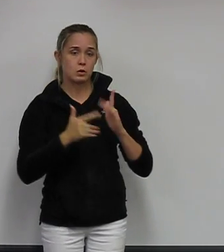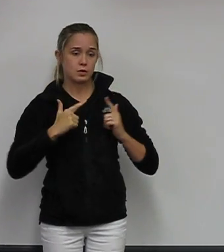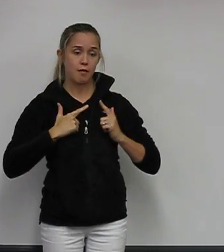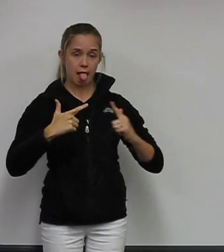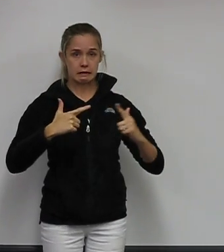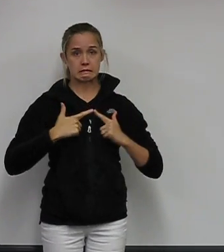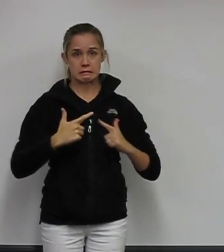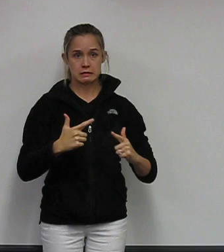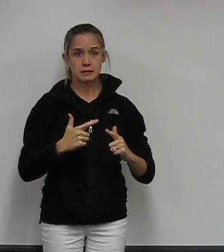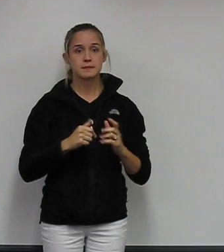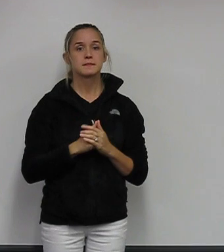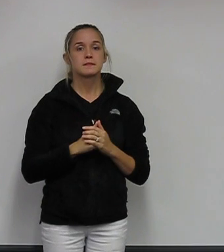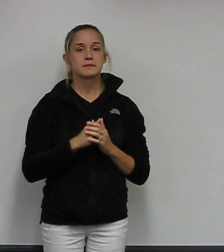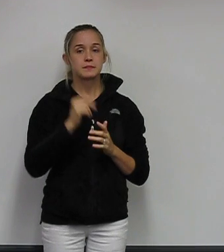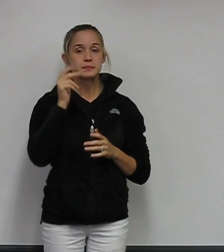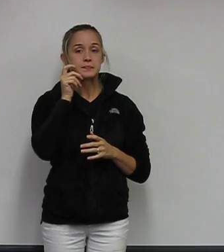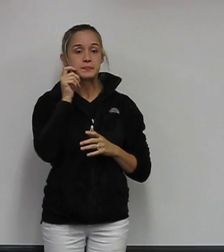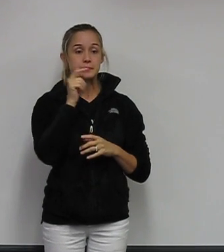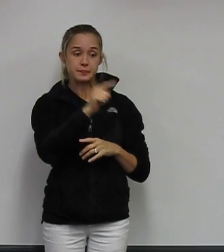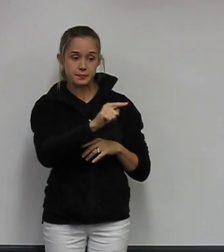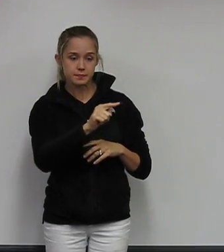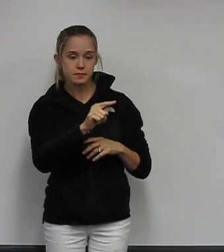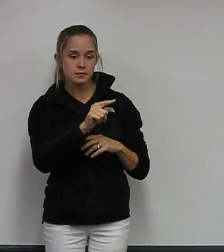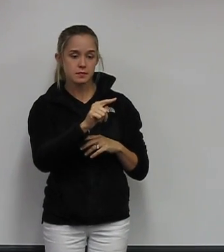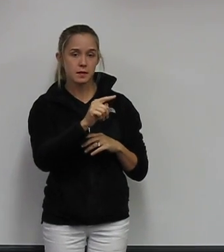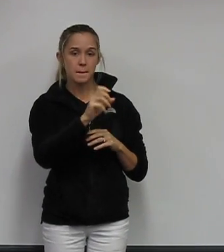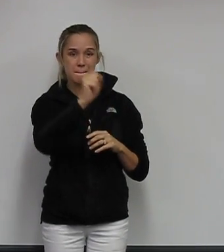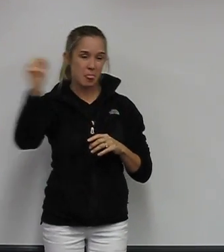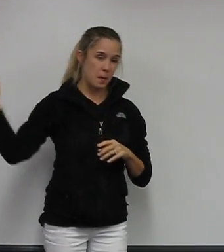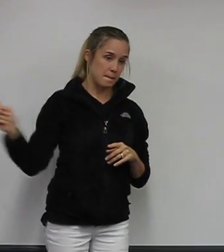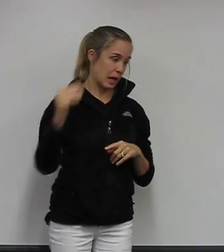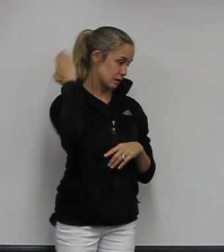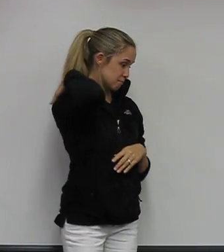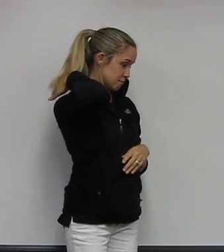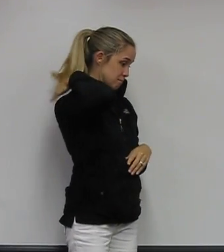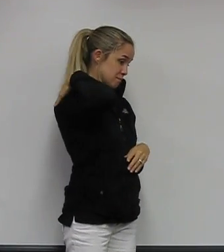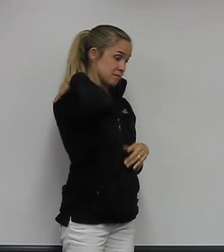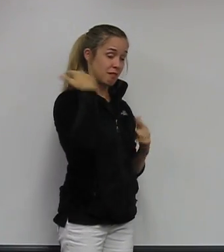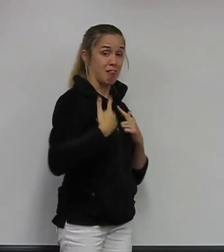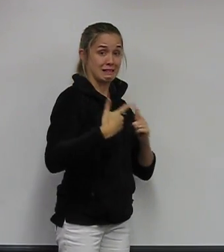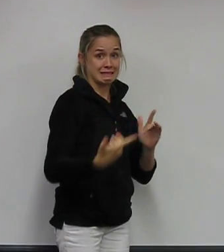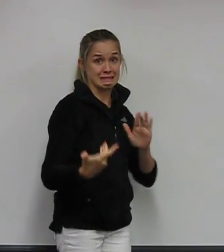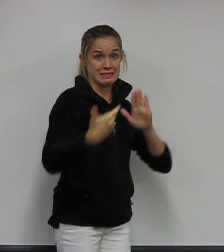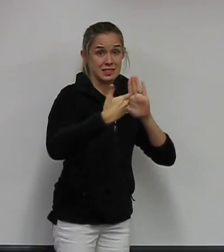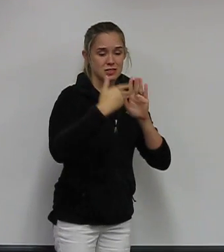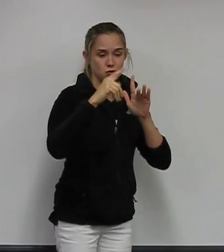Now, to evaluate Zach posteriorly, again, starting high at the